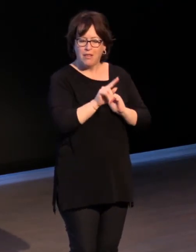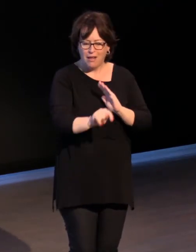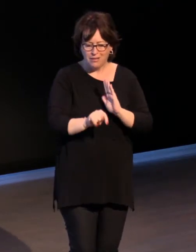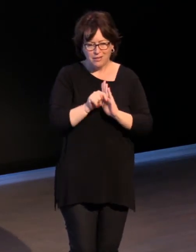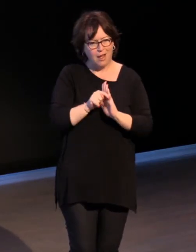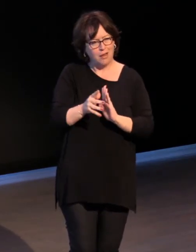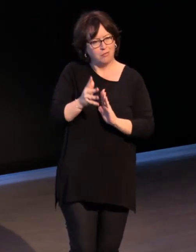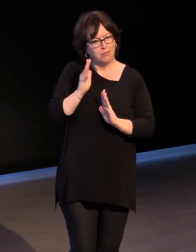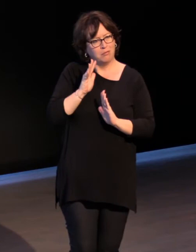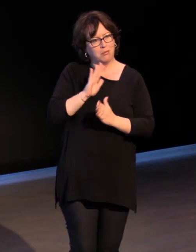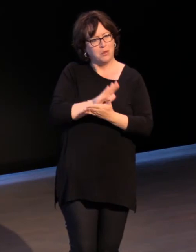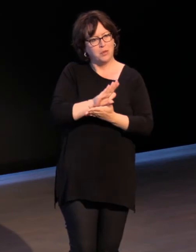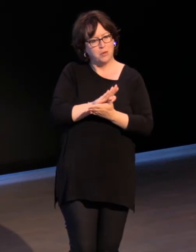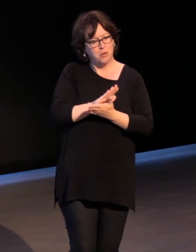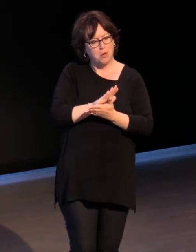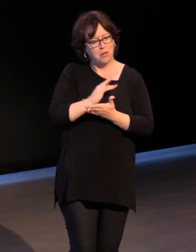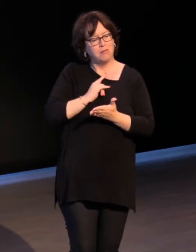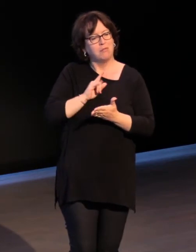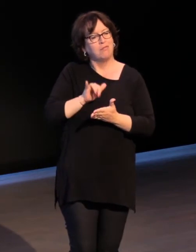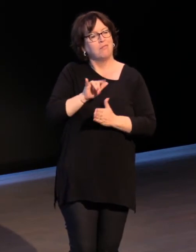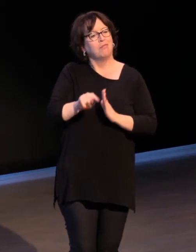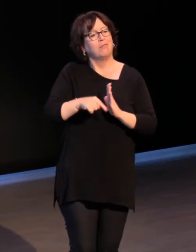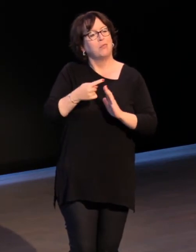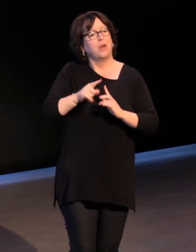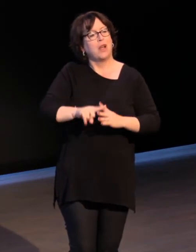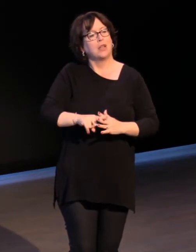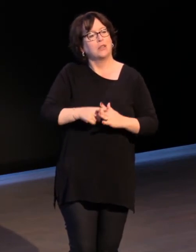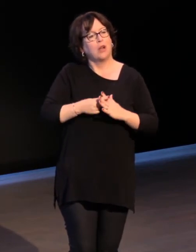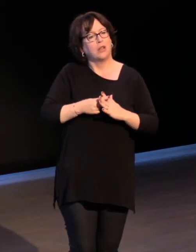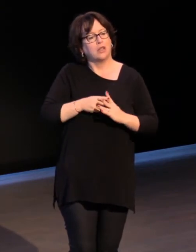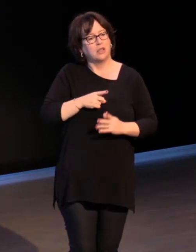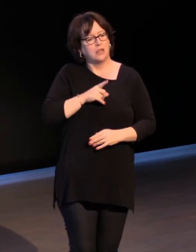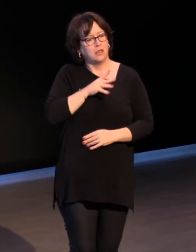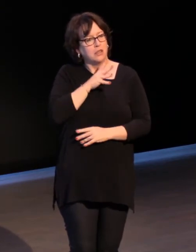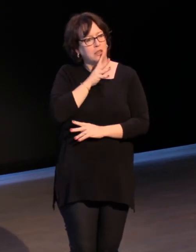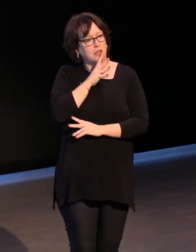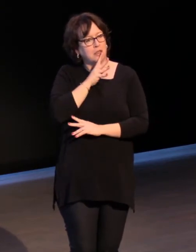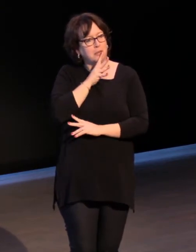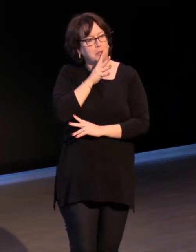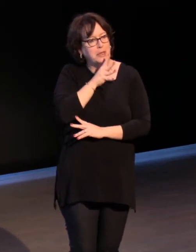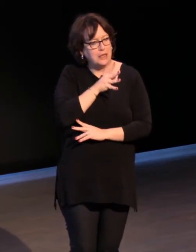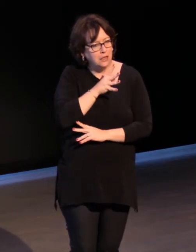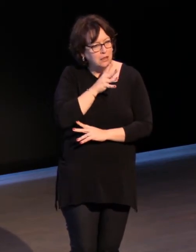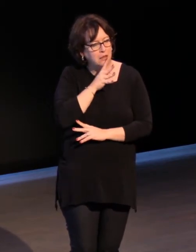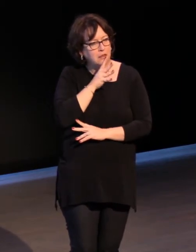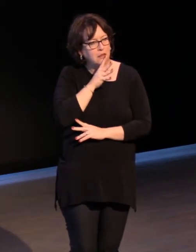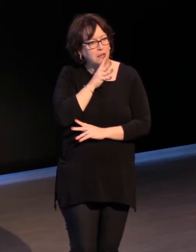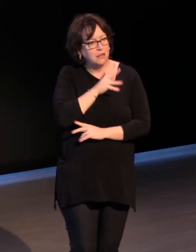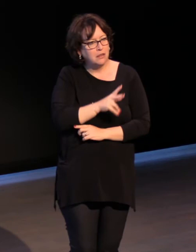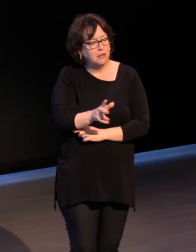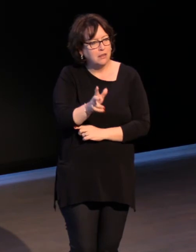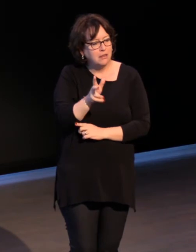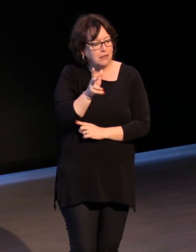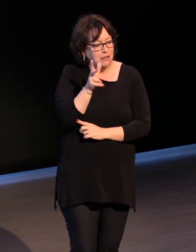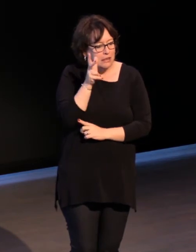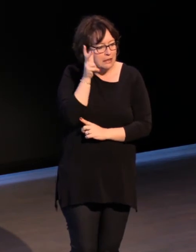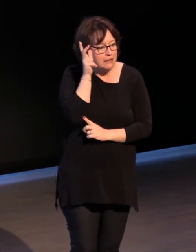started at least speaking and healing through and by the arts.